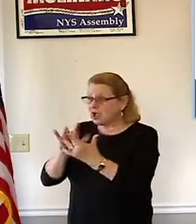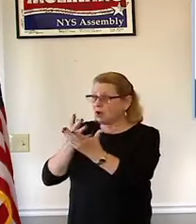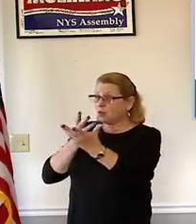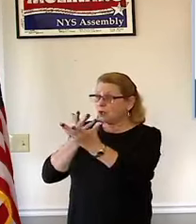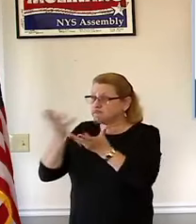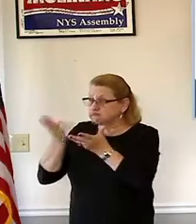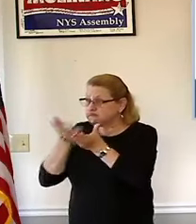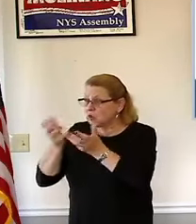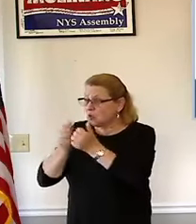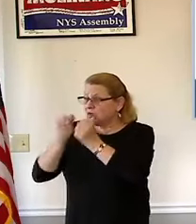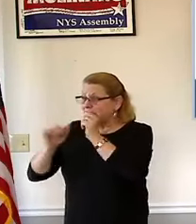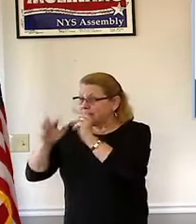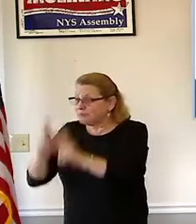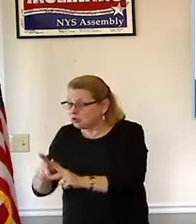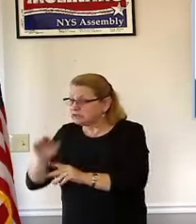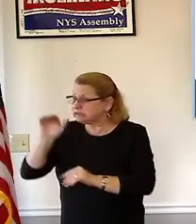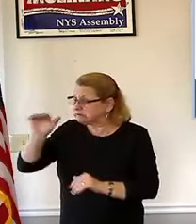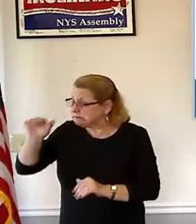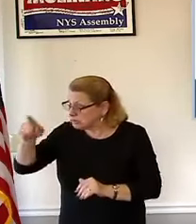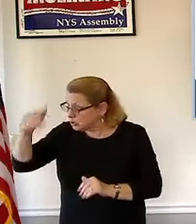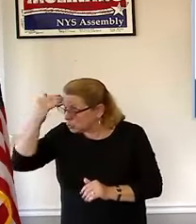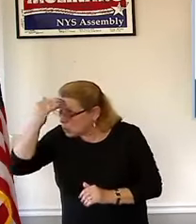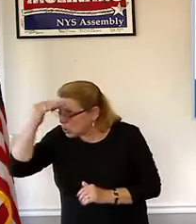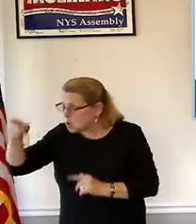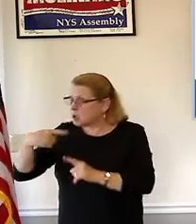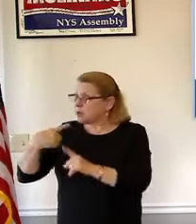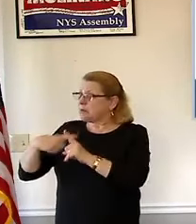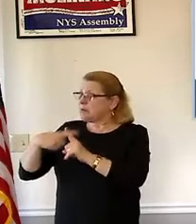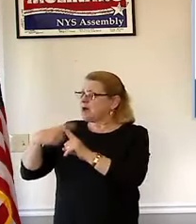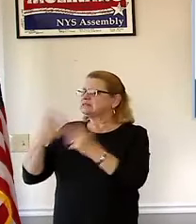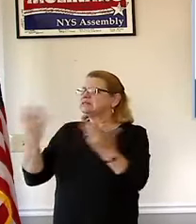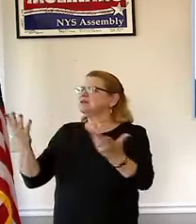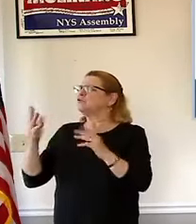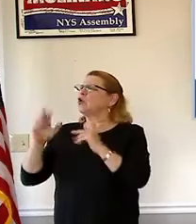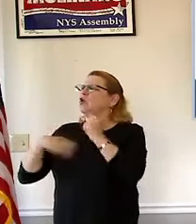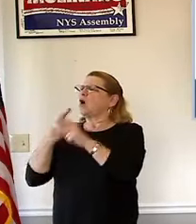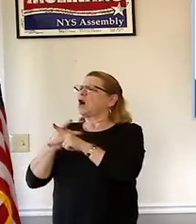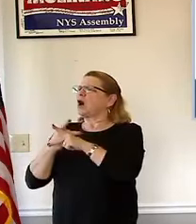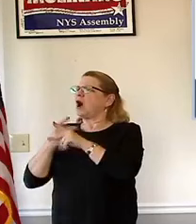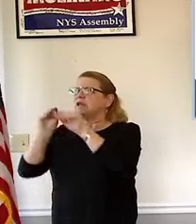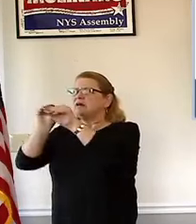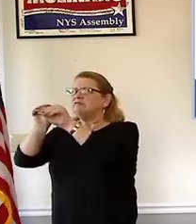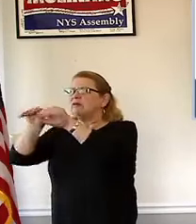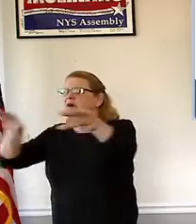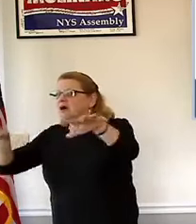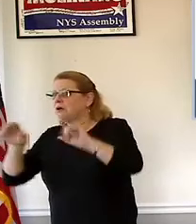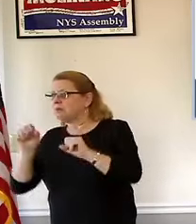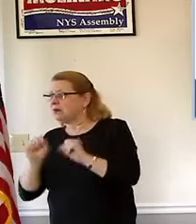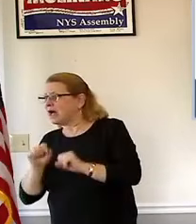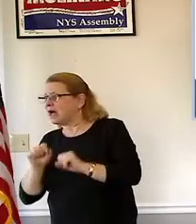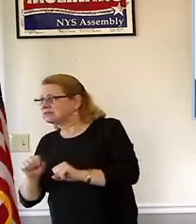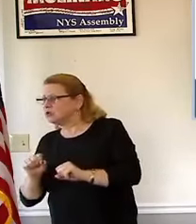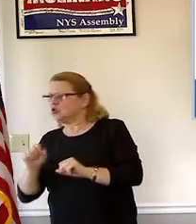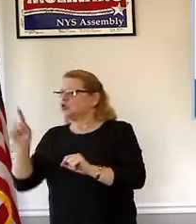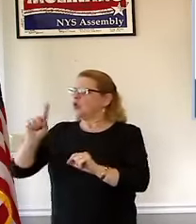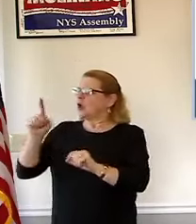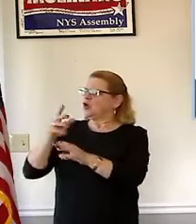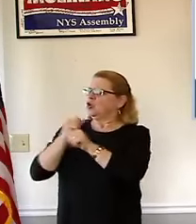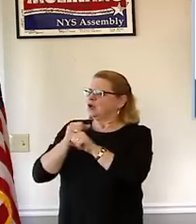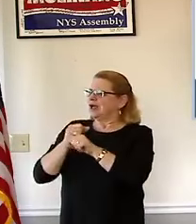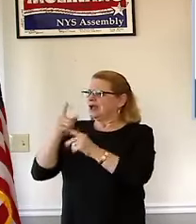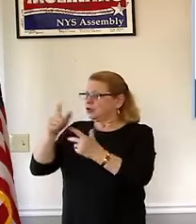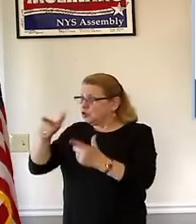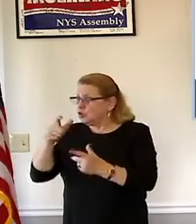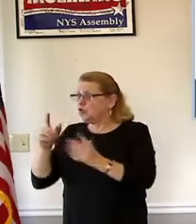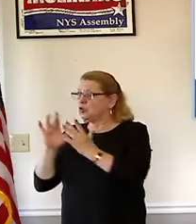status, finding out details in terms of what type of exposures may have been led to that that case. And the